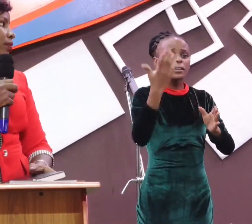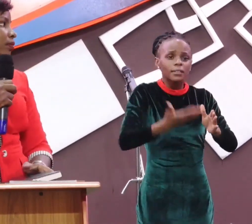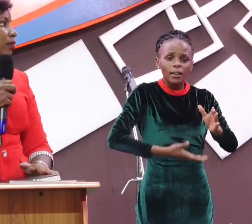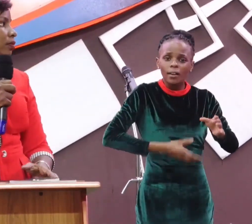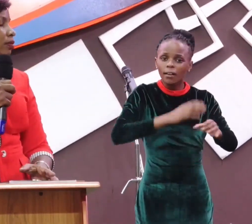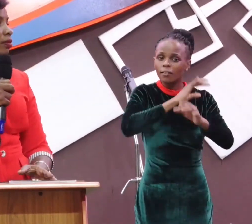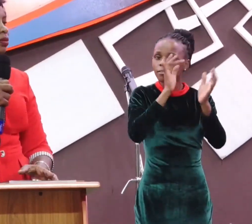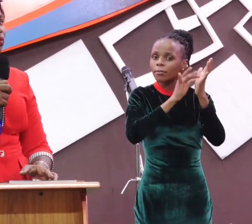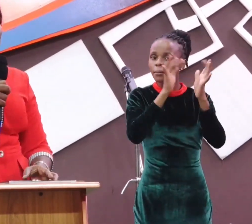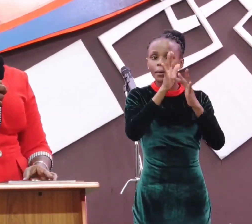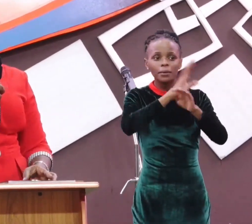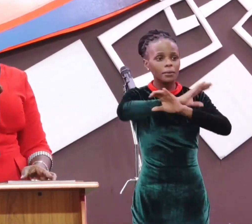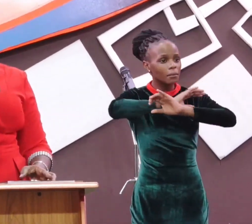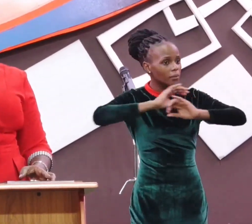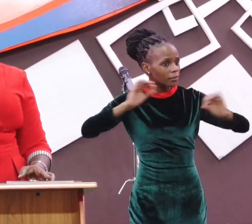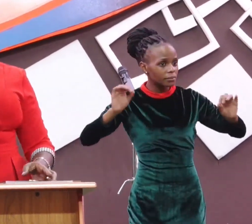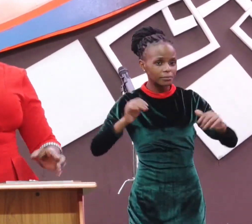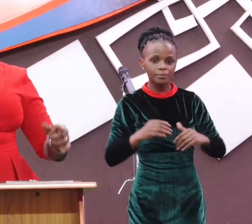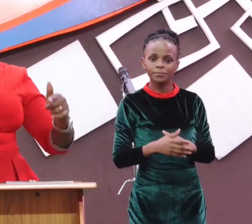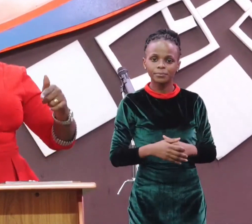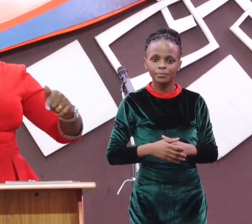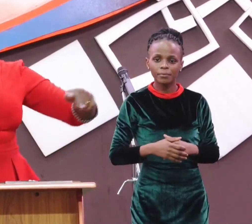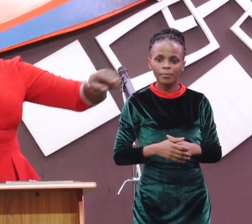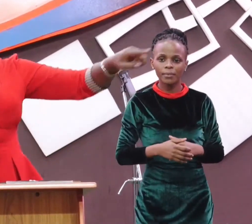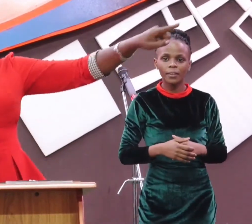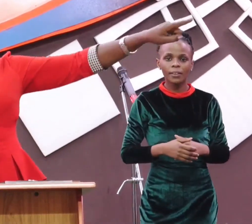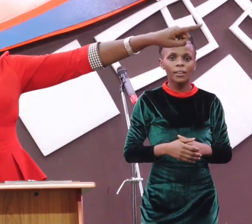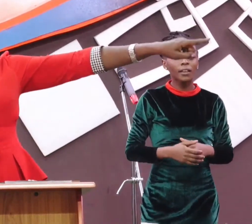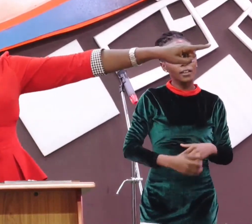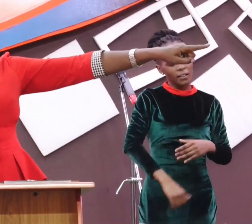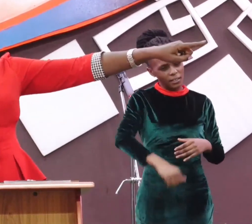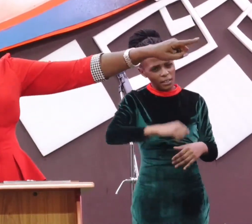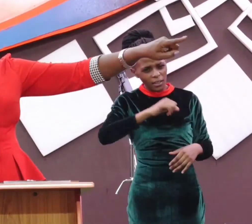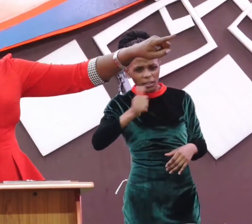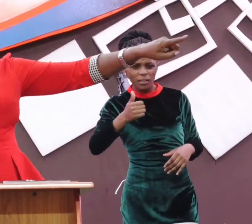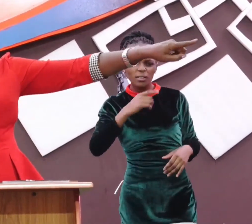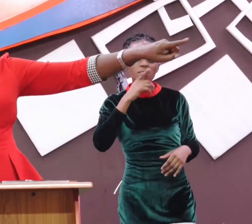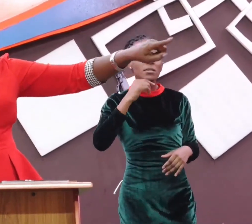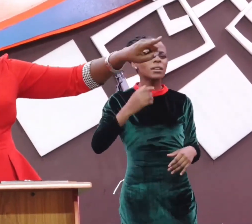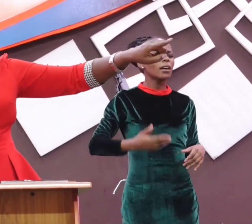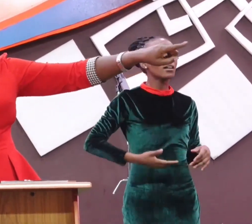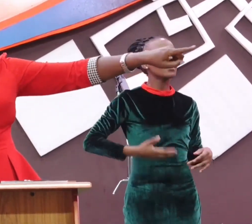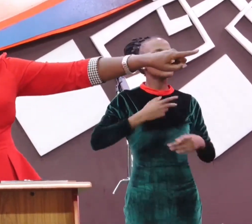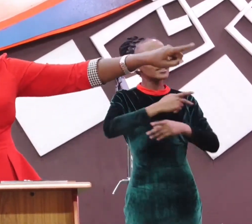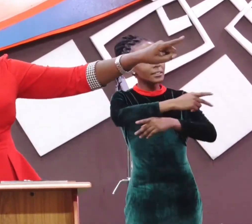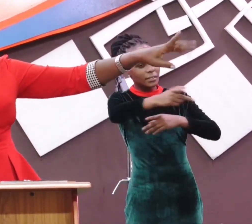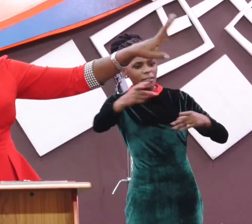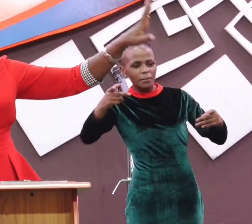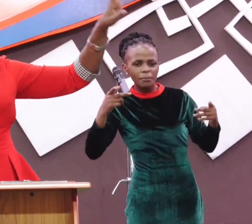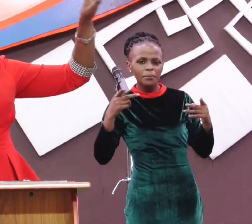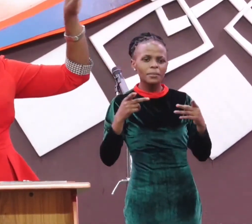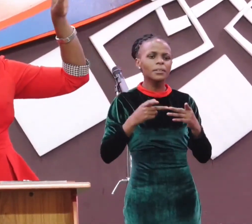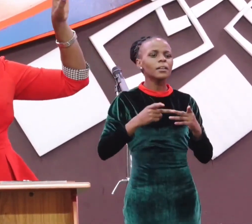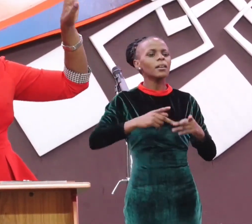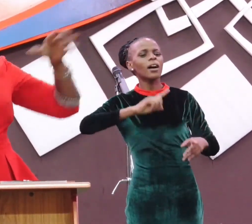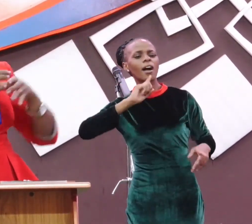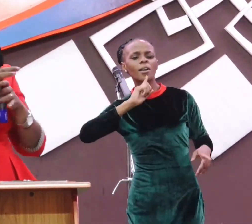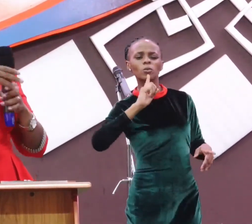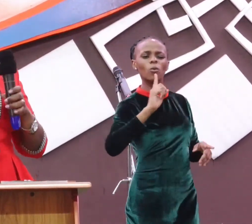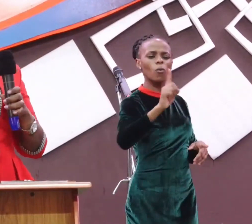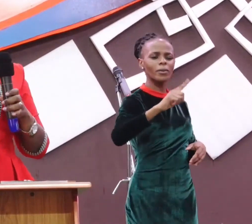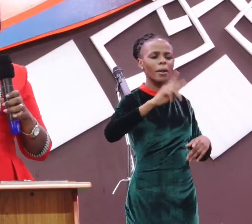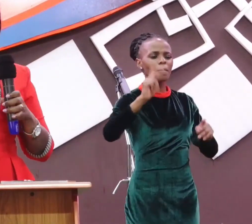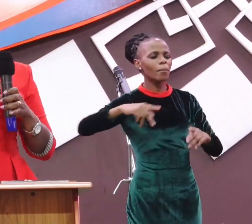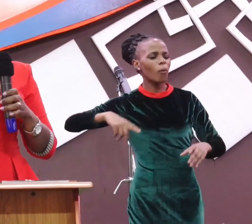If you don't have a Bible and your hands are empty, abasajja bano waliwo ekifo mwe baalagiriranga abantu abatalina Bible naye ng'ekifo ekyo